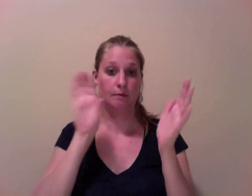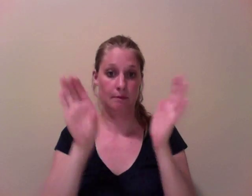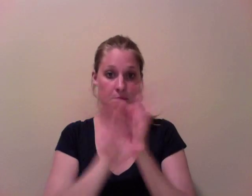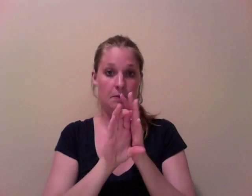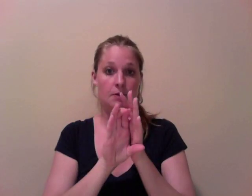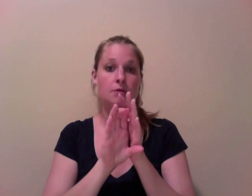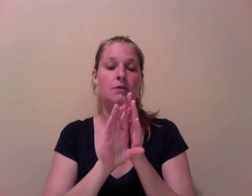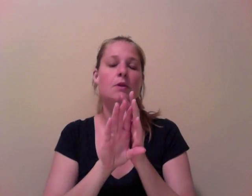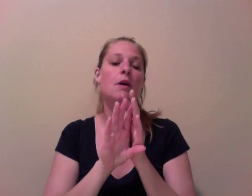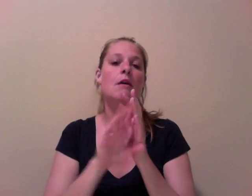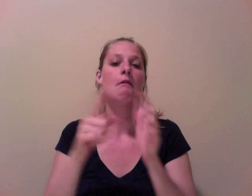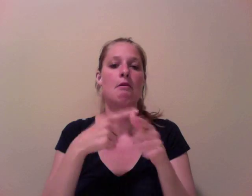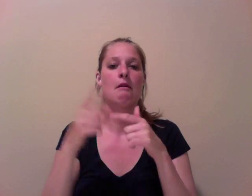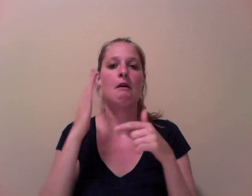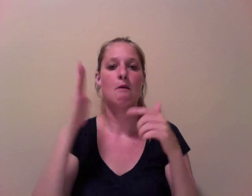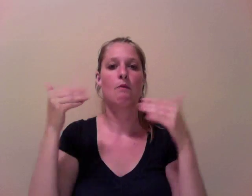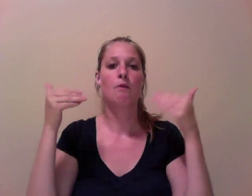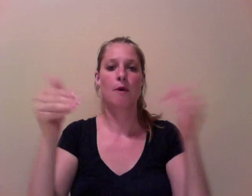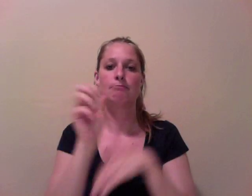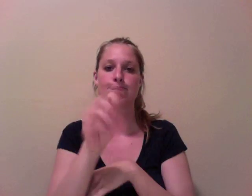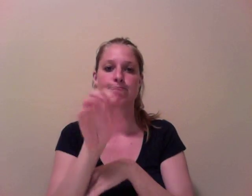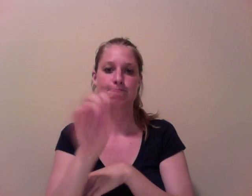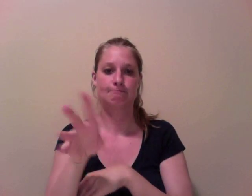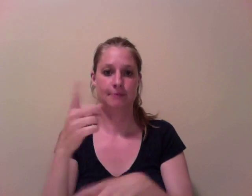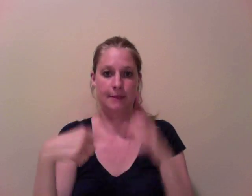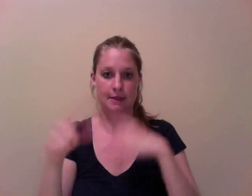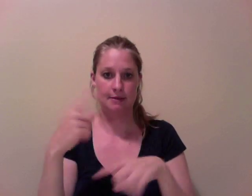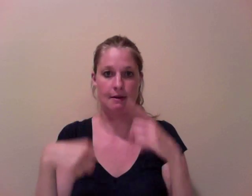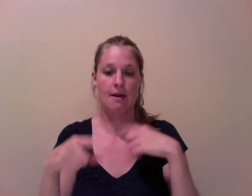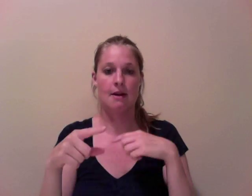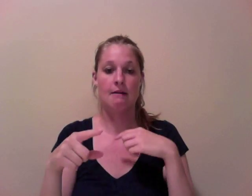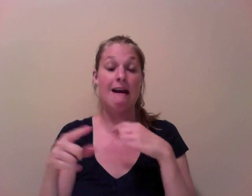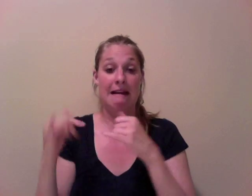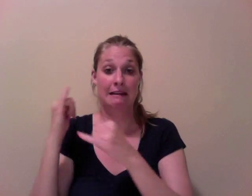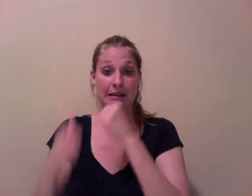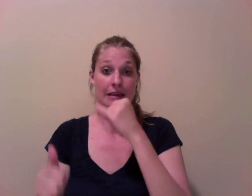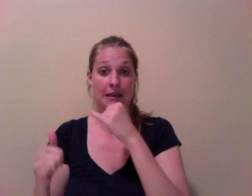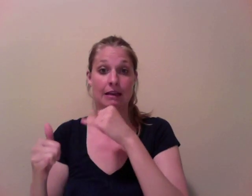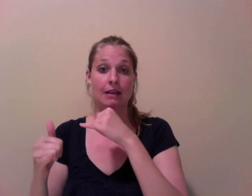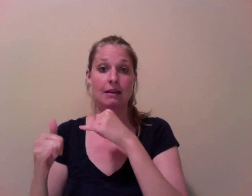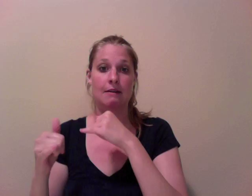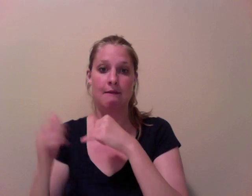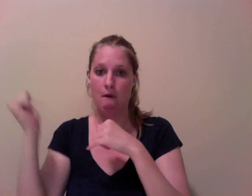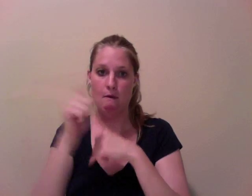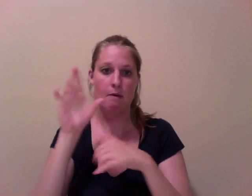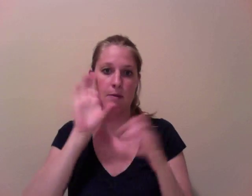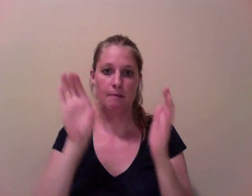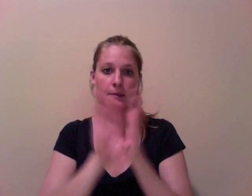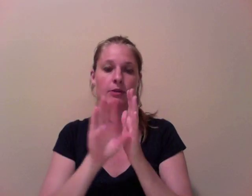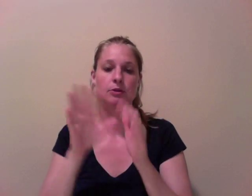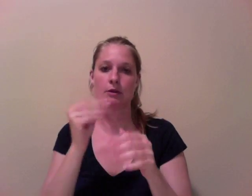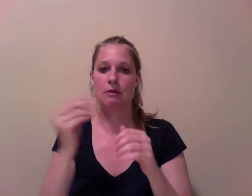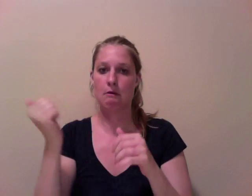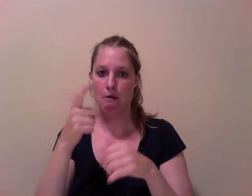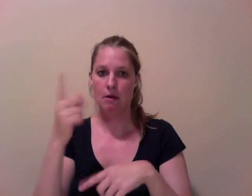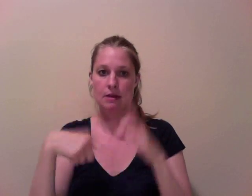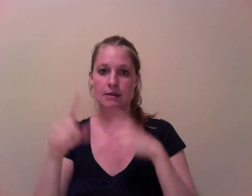What I'm going to do is I'm going to show you the picture, and then I will go ahead and provide the sign. At the end after all the pictures and